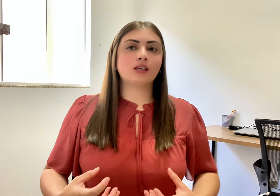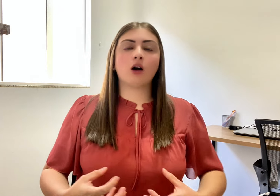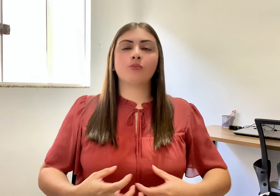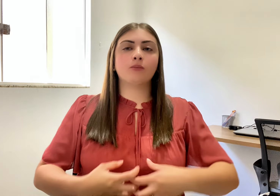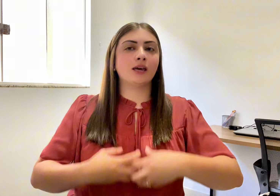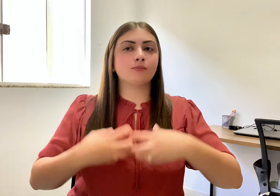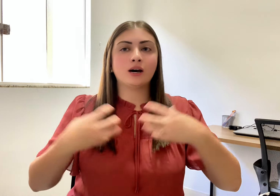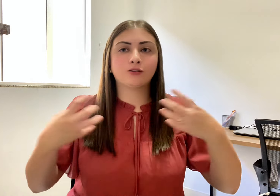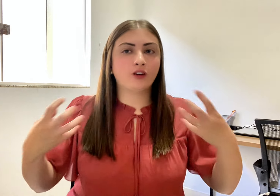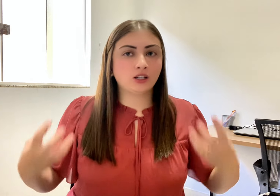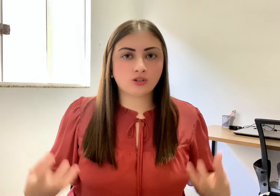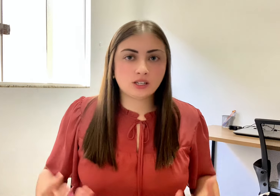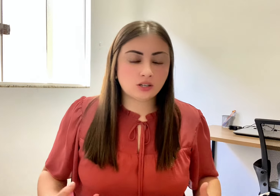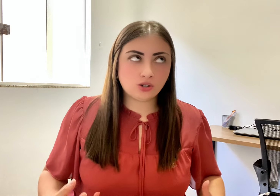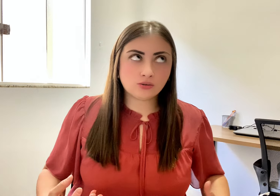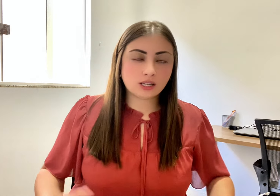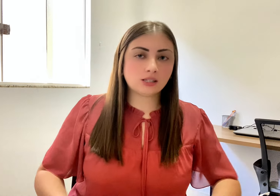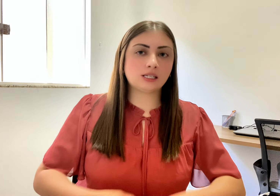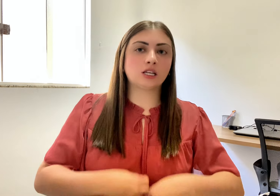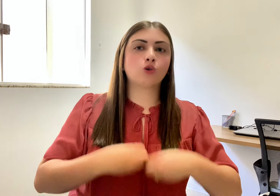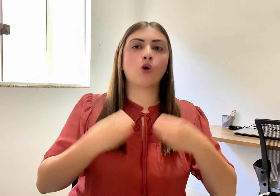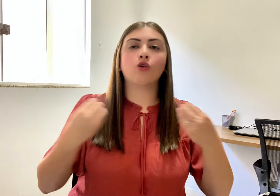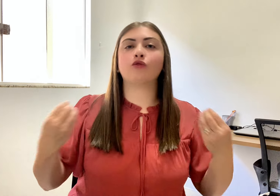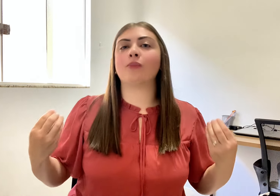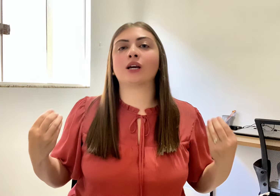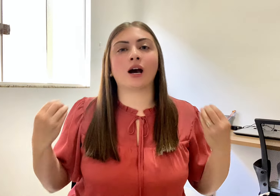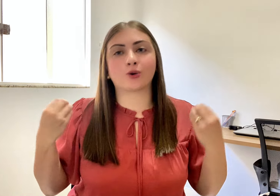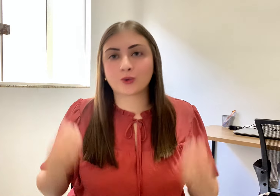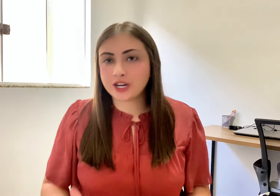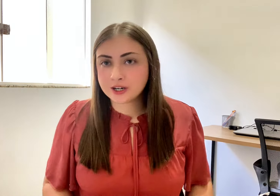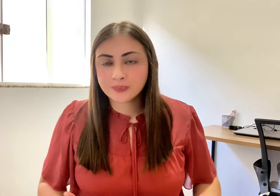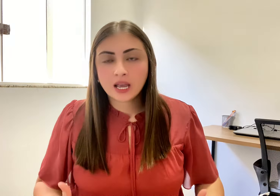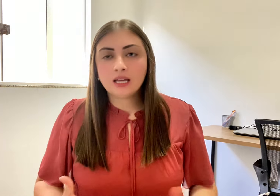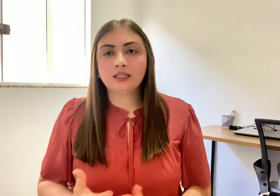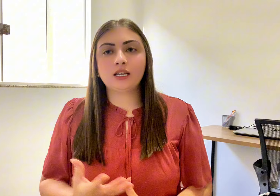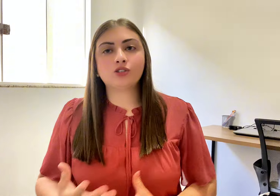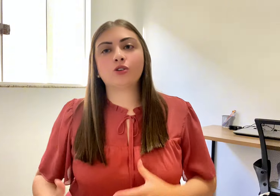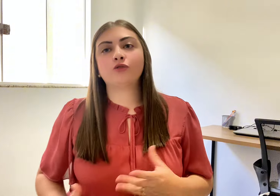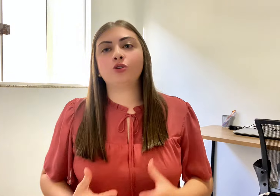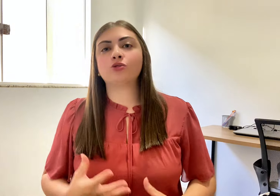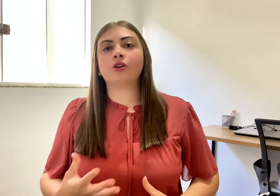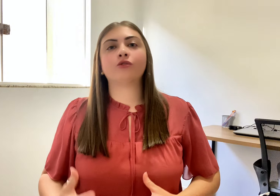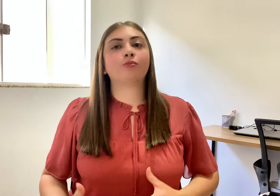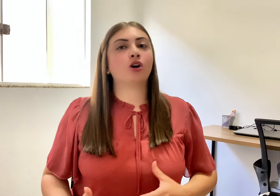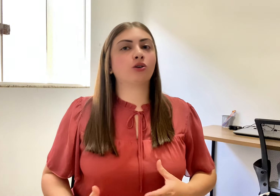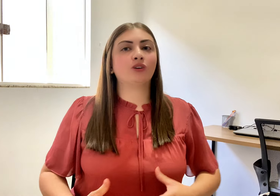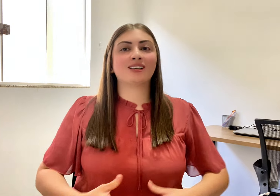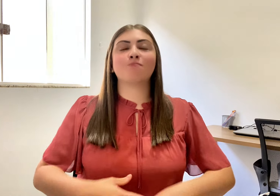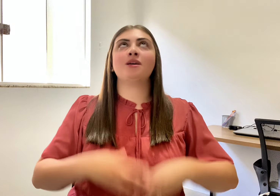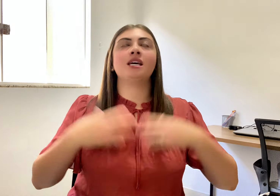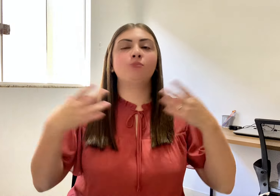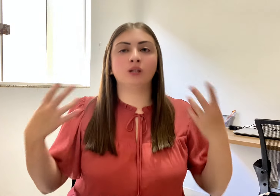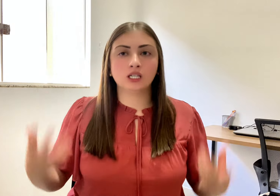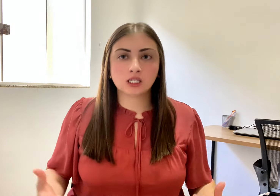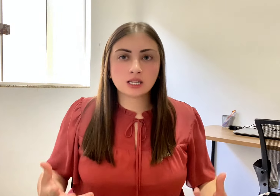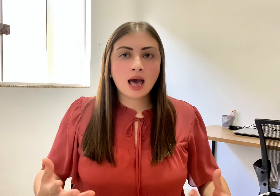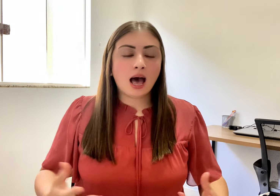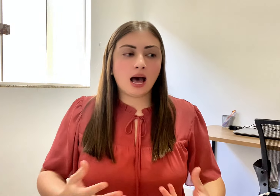helped me make better financial decisions and seek growth in my career. The ease of use of the program was a big plus.